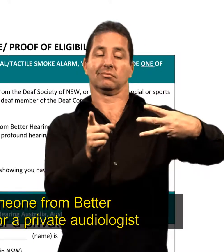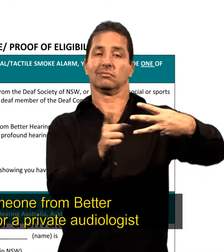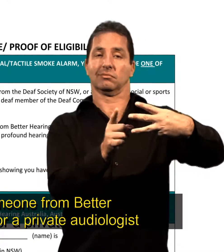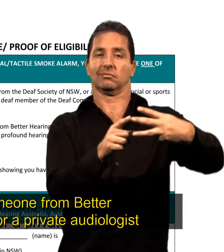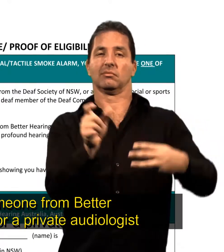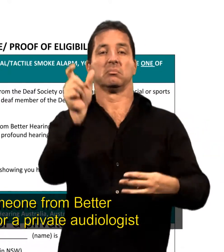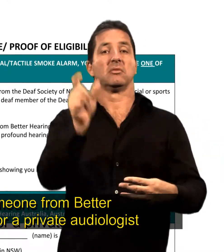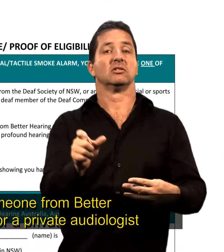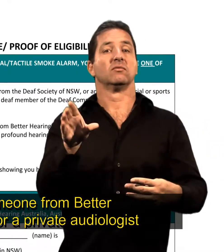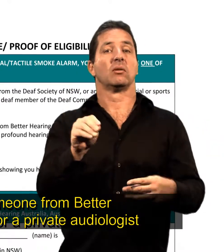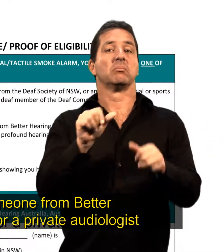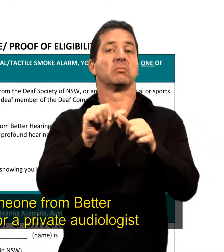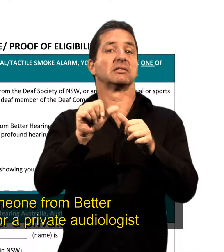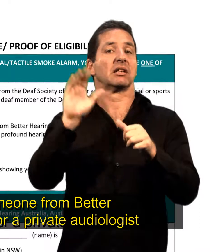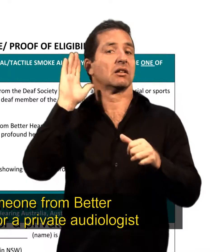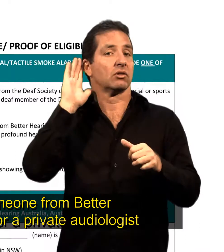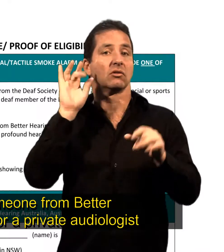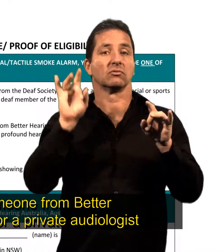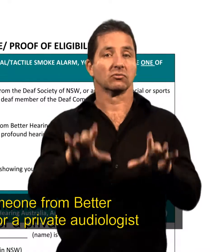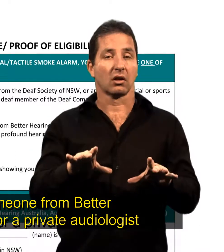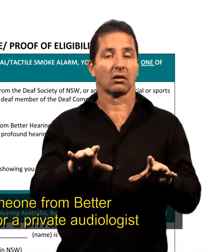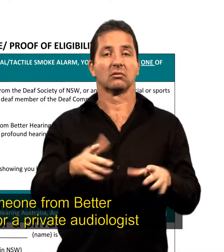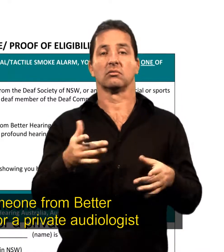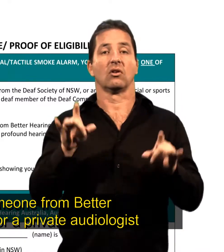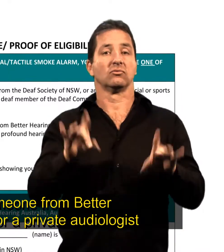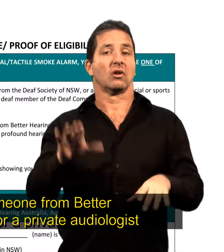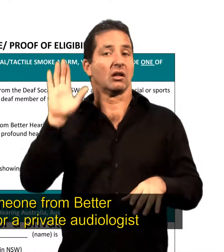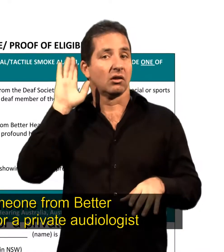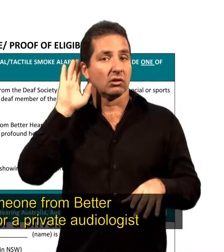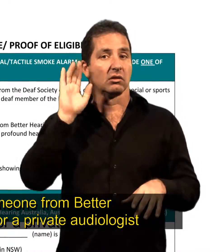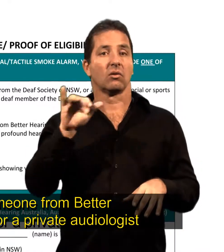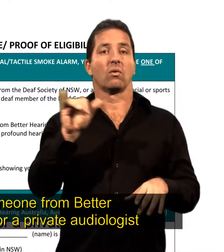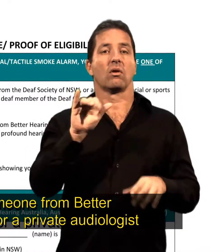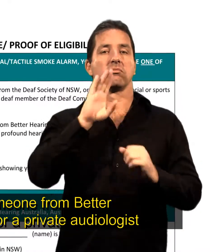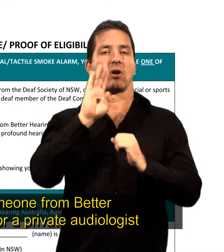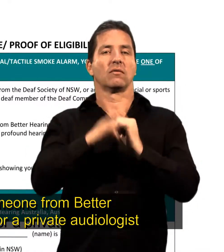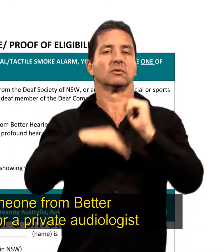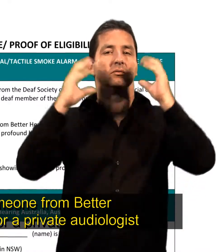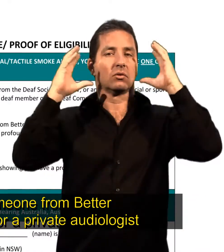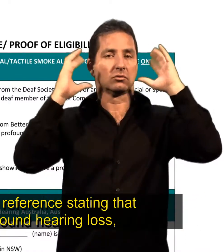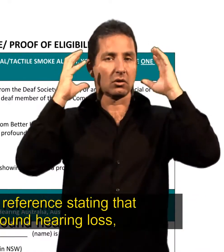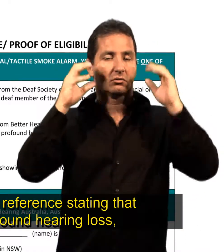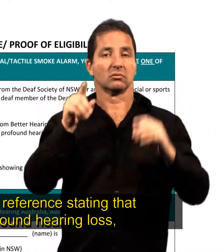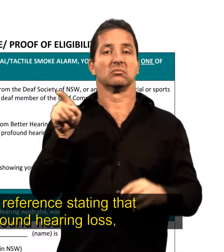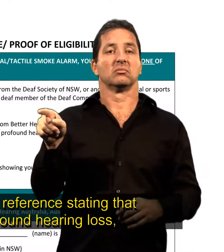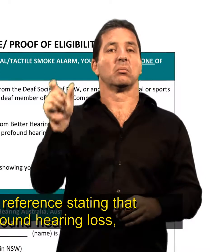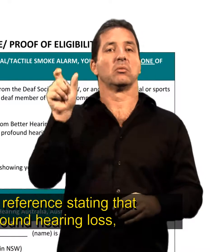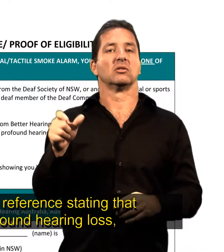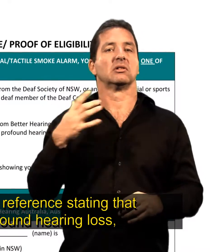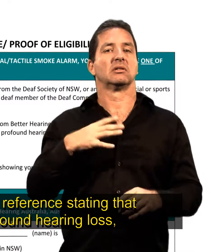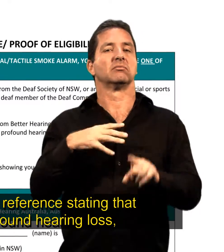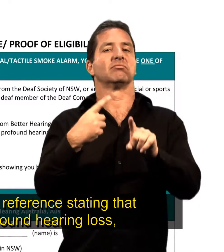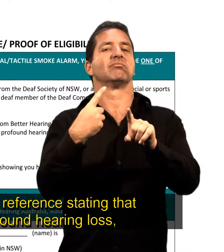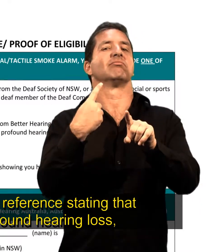Option 2. Someone from Better Hearing Australia, Australian Hearing, or a private audiologist needs to provide a